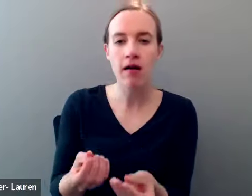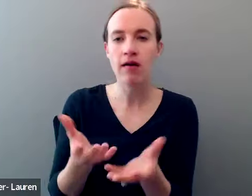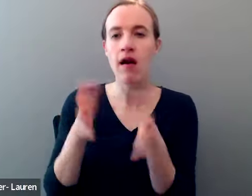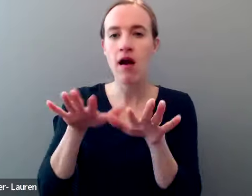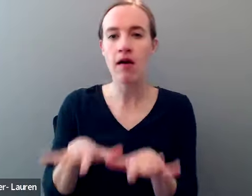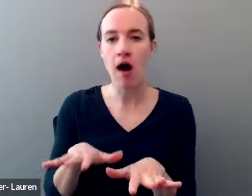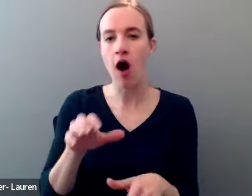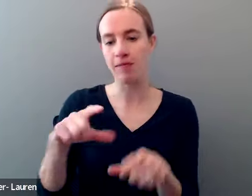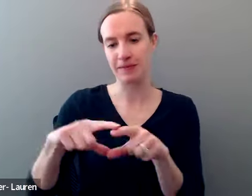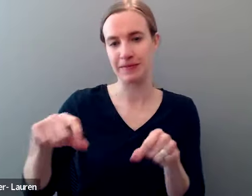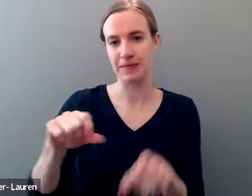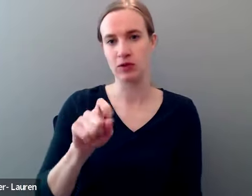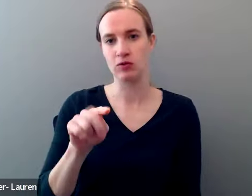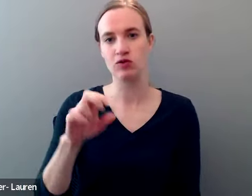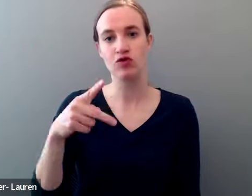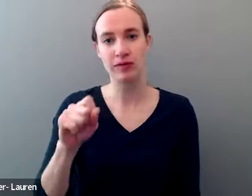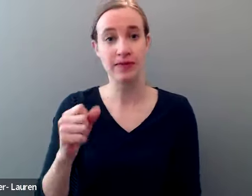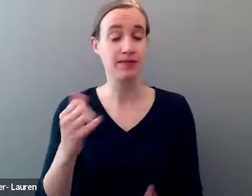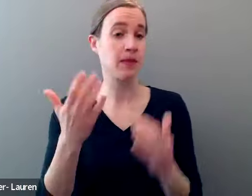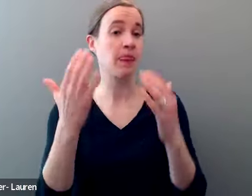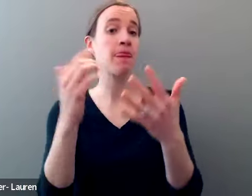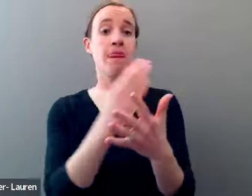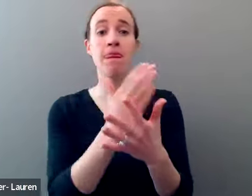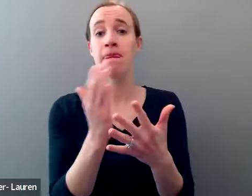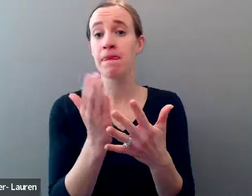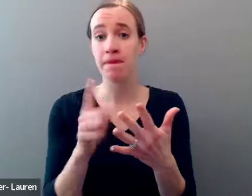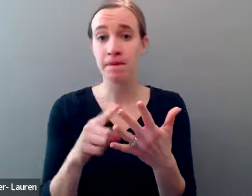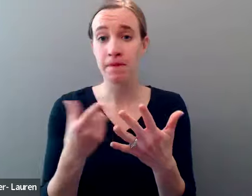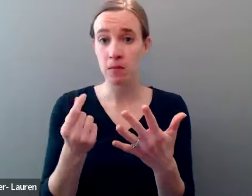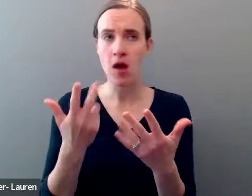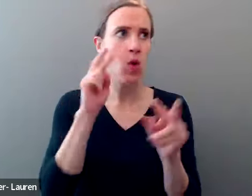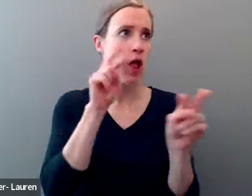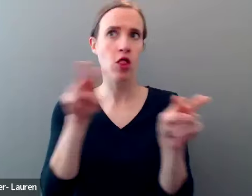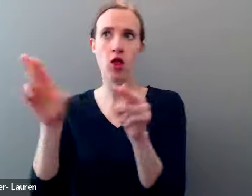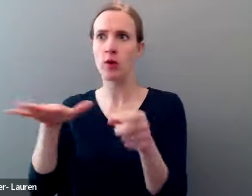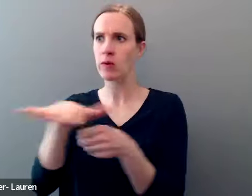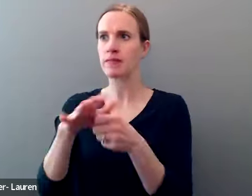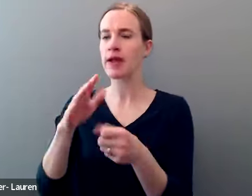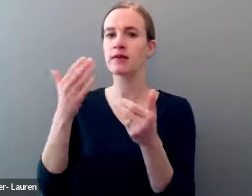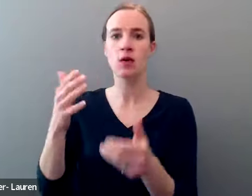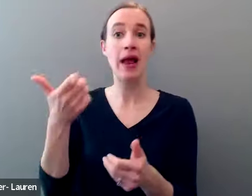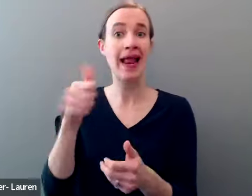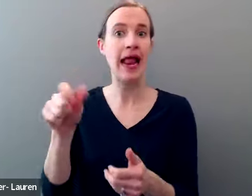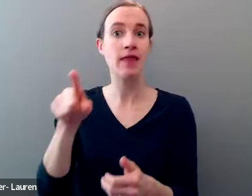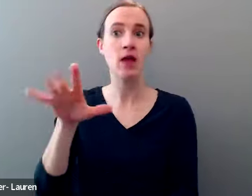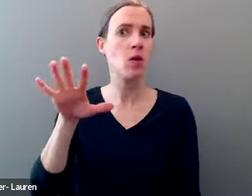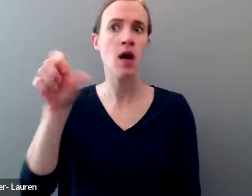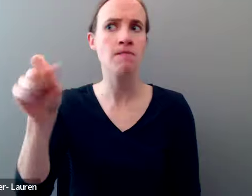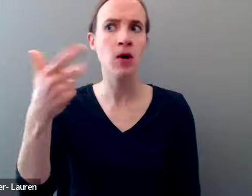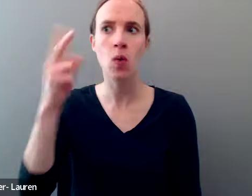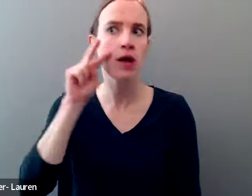All right, look around the room or space, paying attention to anything that catches your eye. So truly, it's bringing our senses